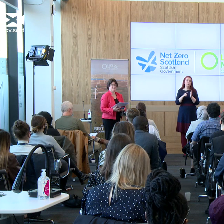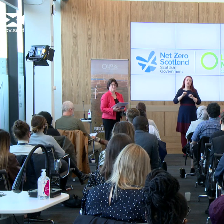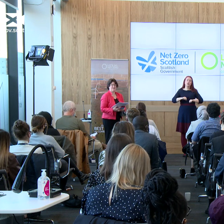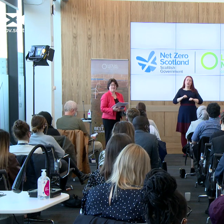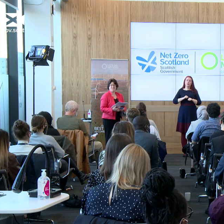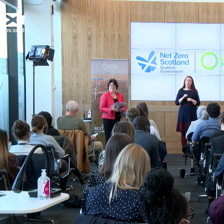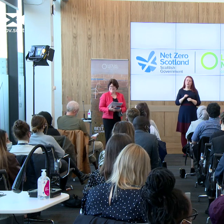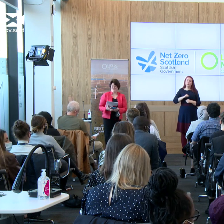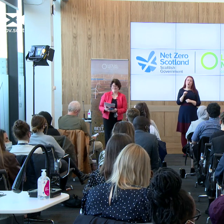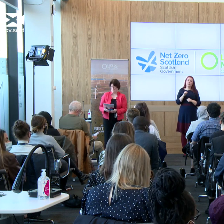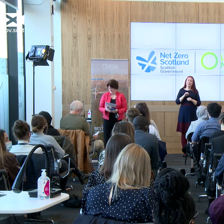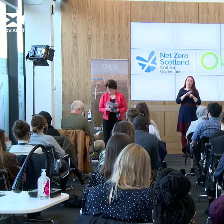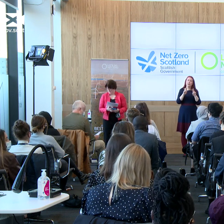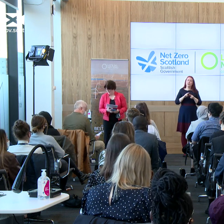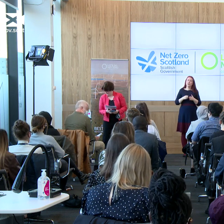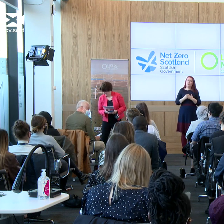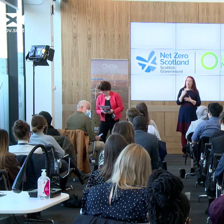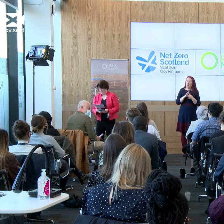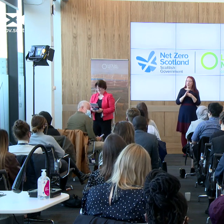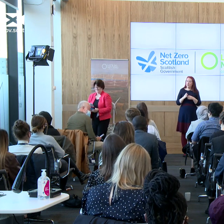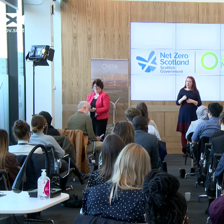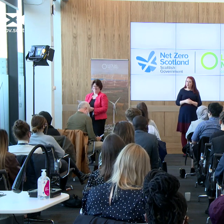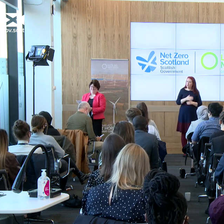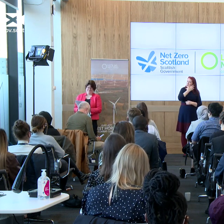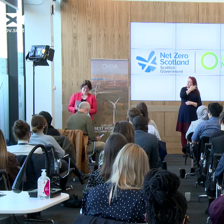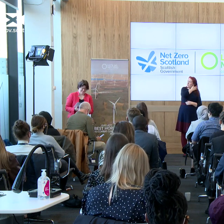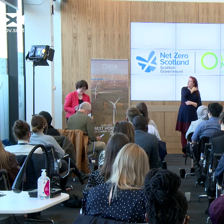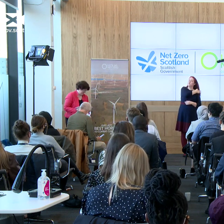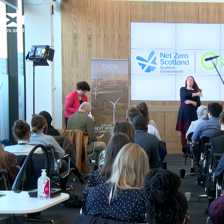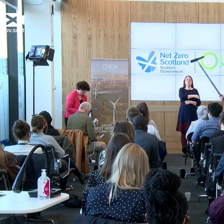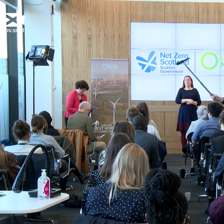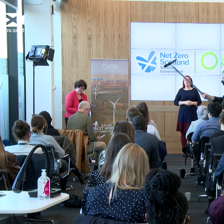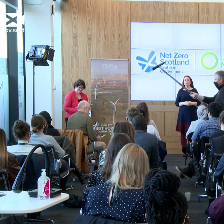Is Simon here? Simon, thank you.